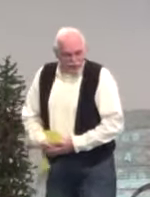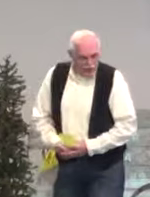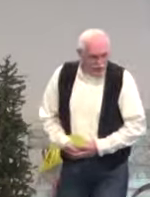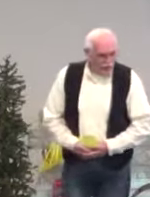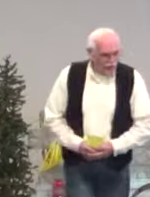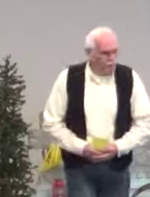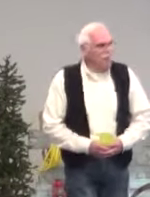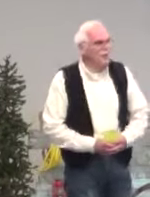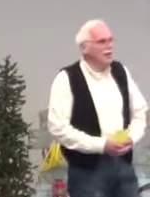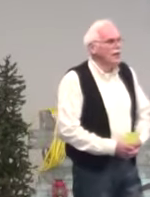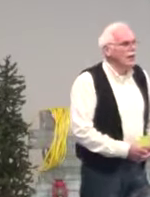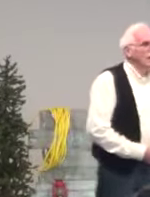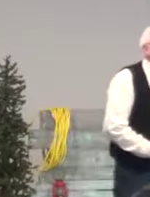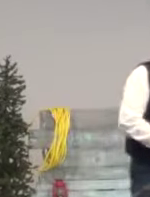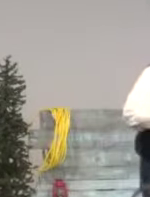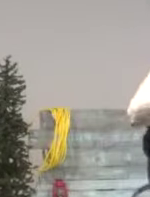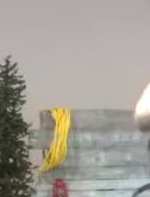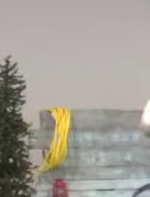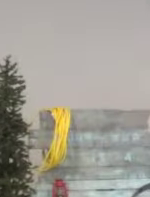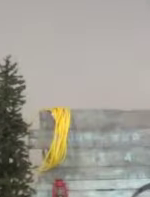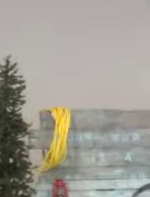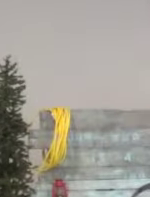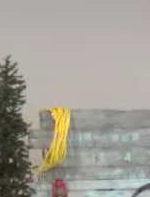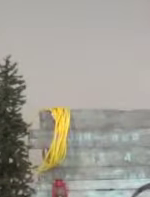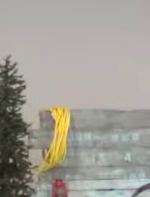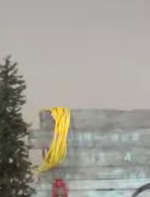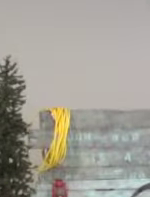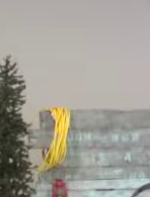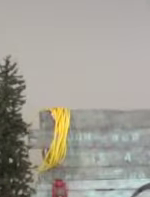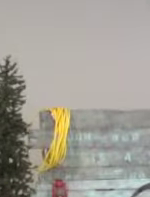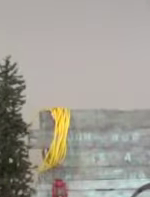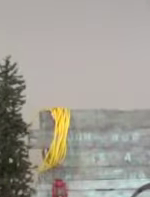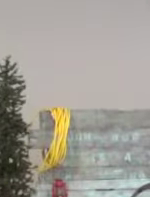Let's sing to Judy. Happy birthday to you.